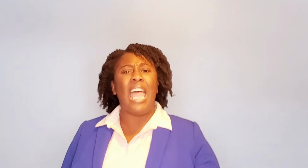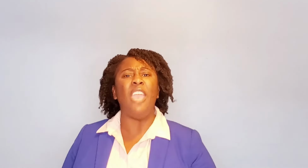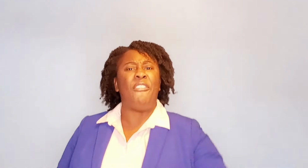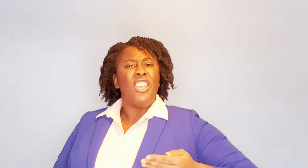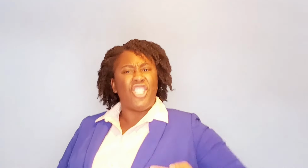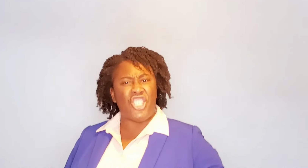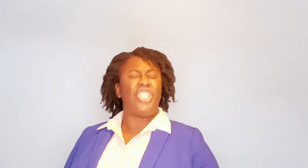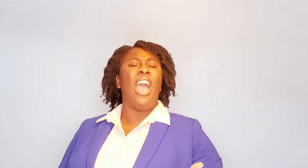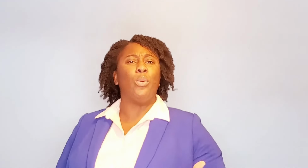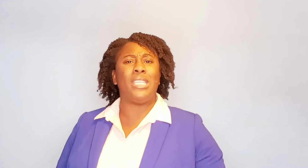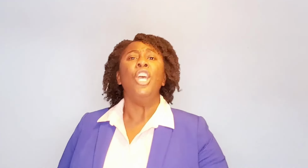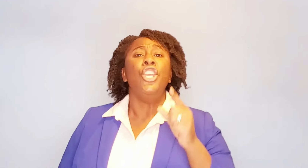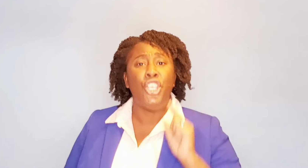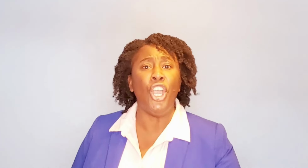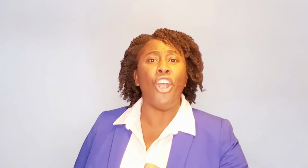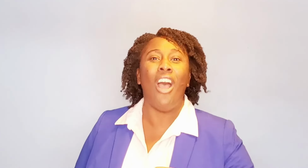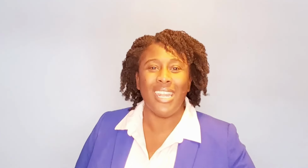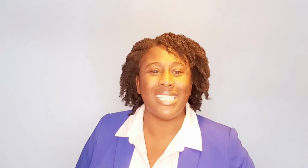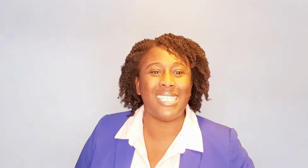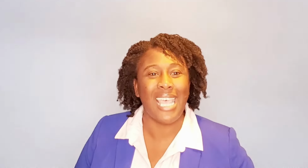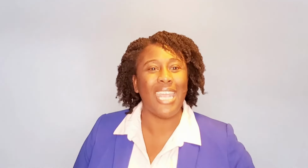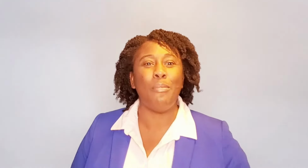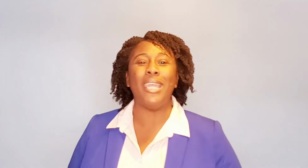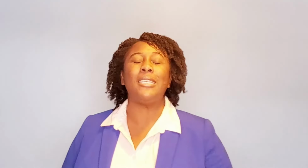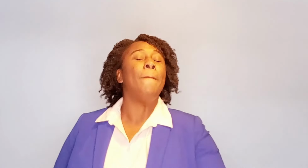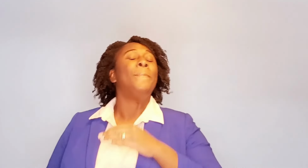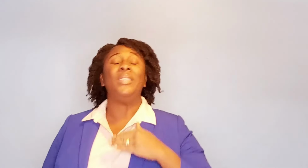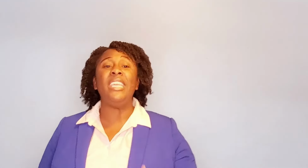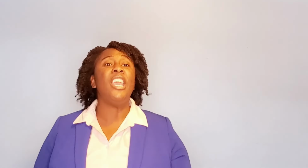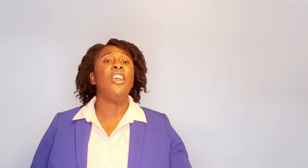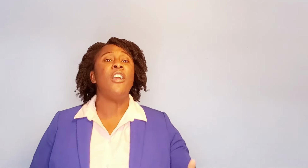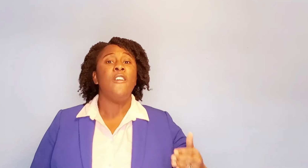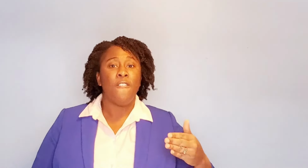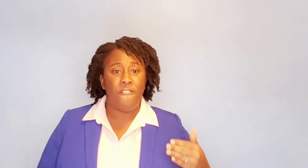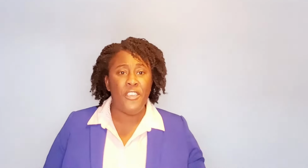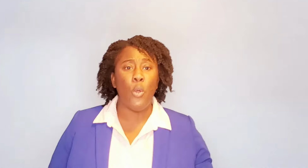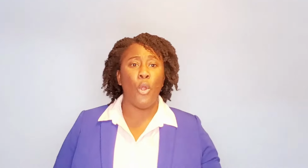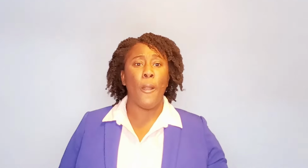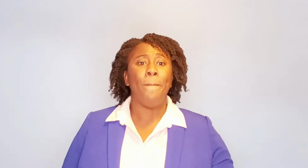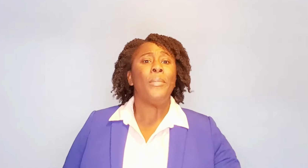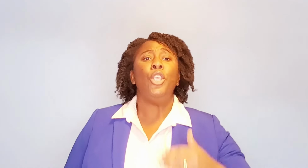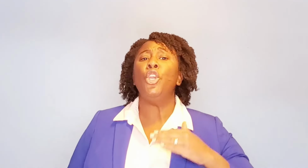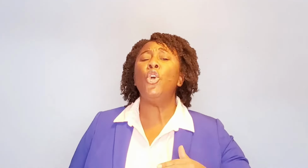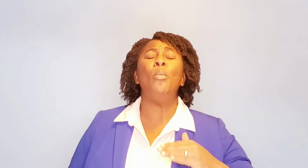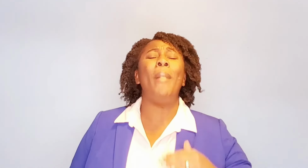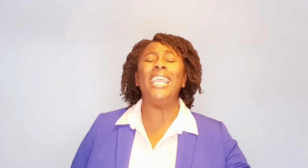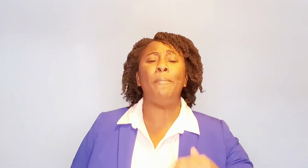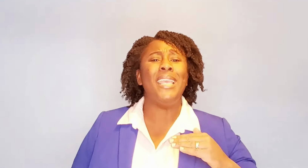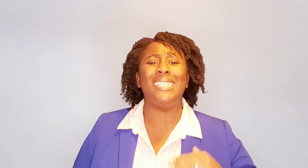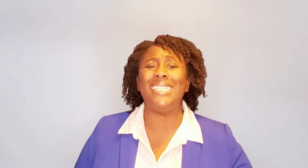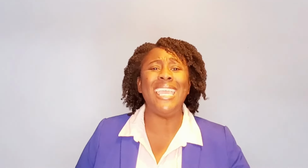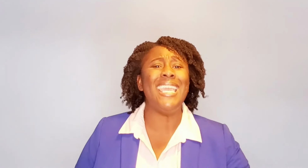life shout. You're on assignment. Dear viewer, you might be seized